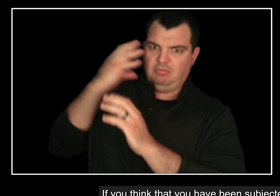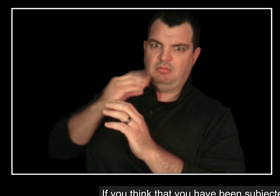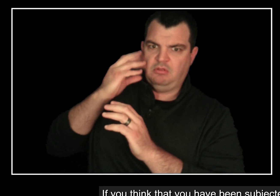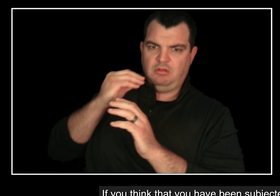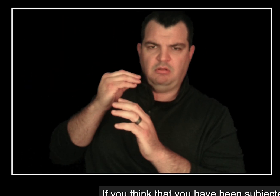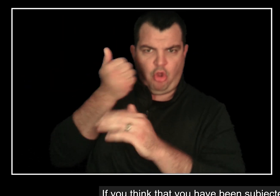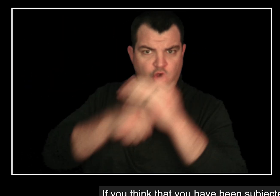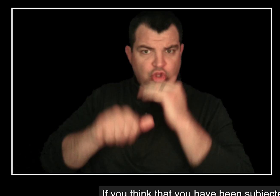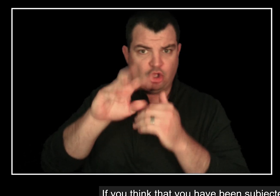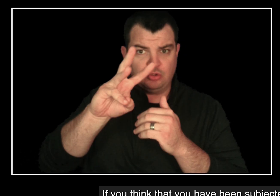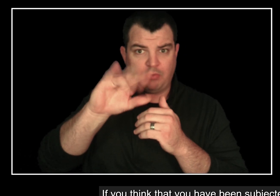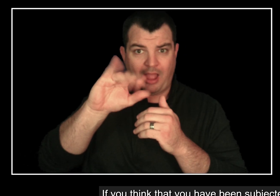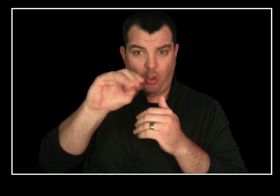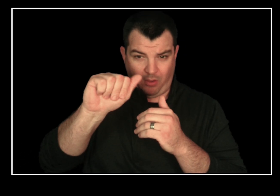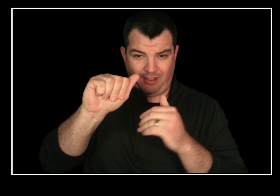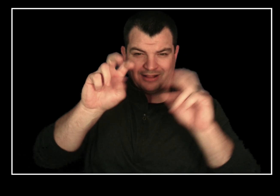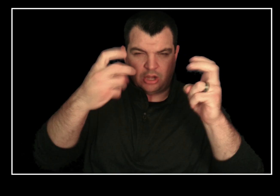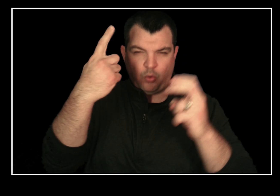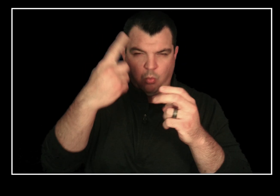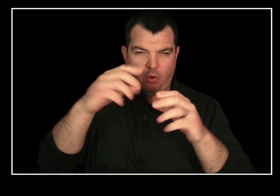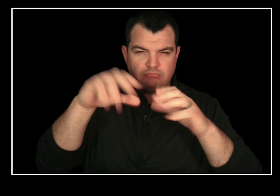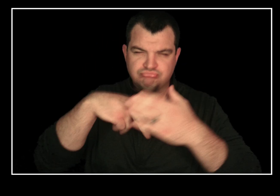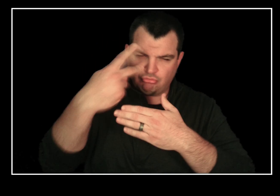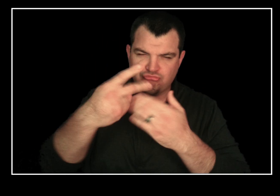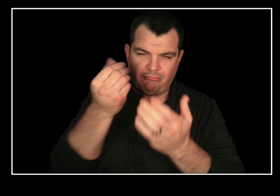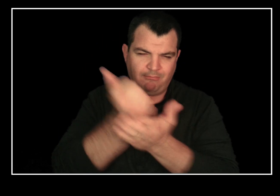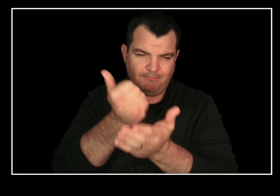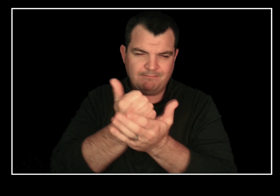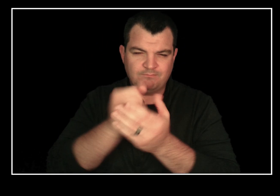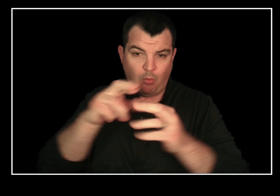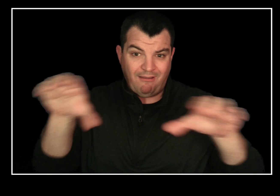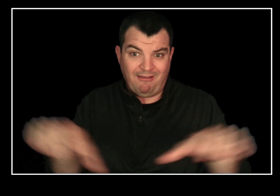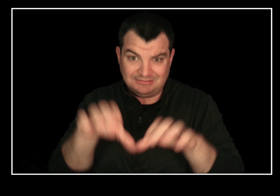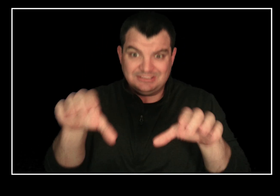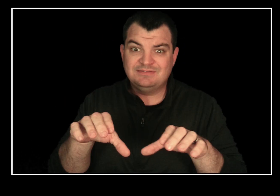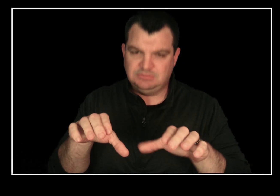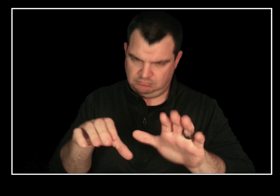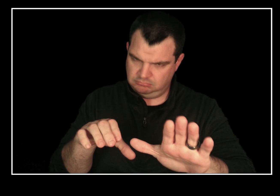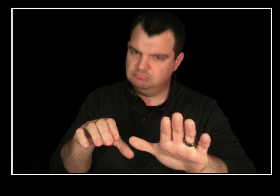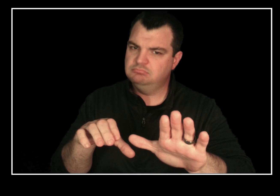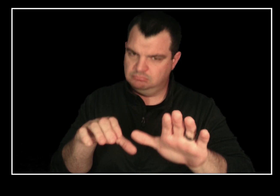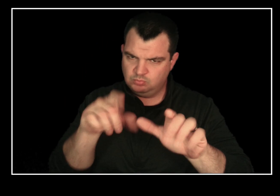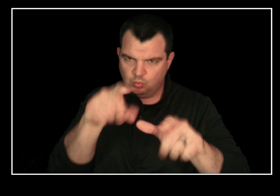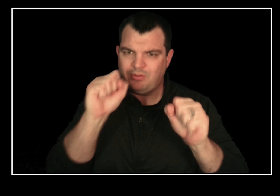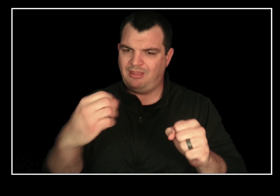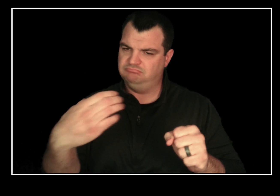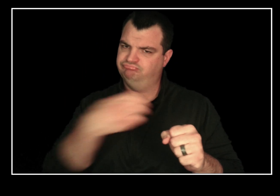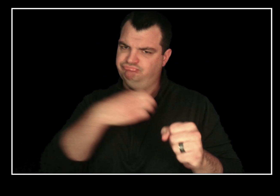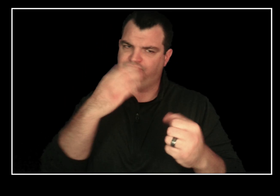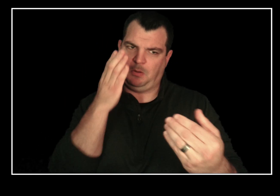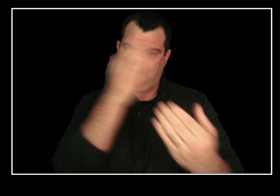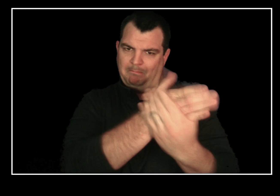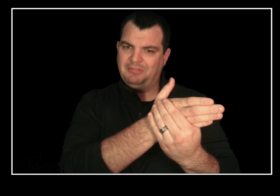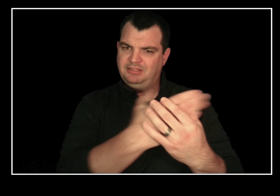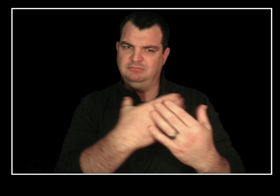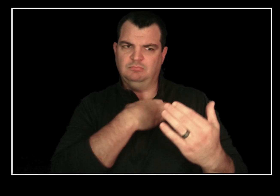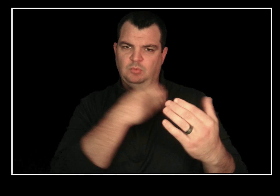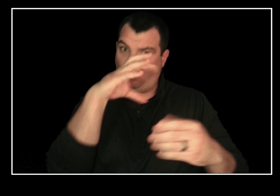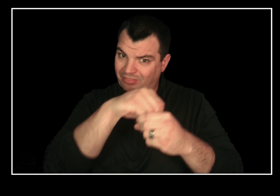been subjected to discrimination under a WIOA Title I financially assisted program or